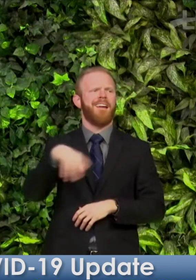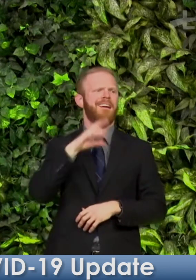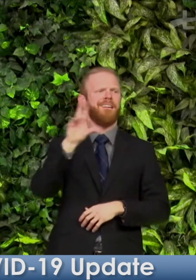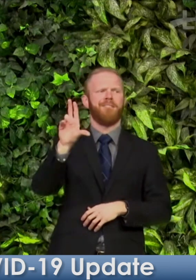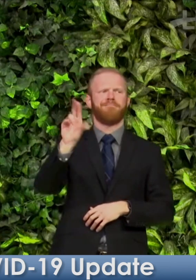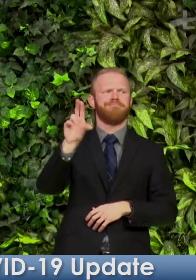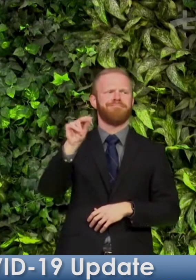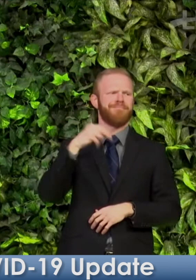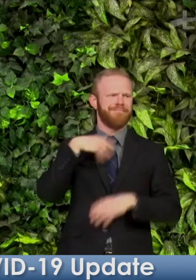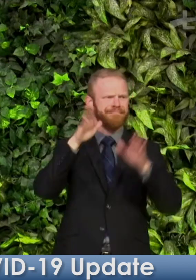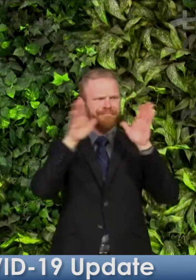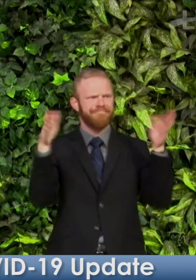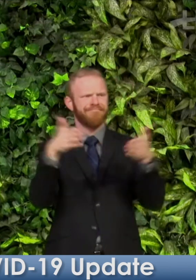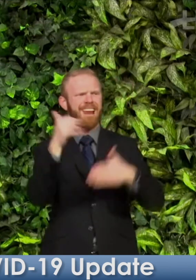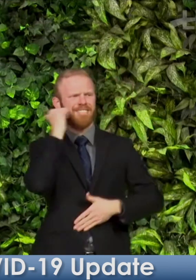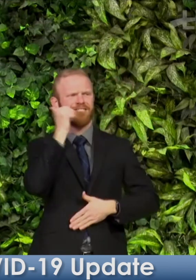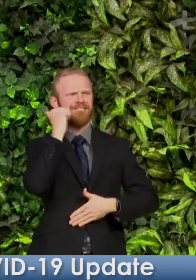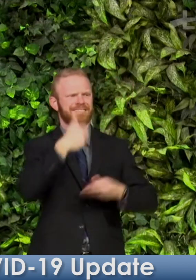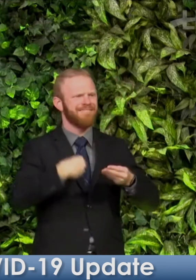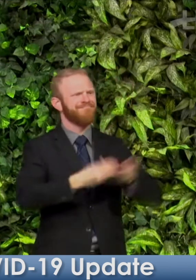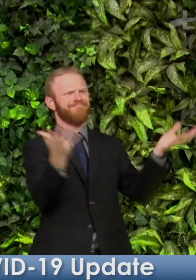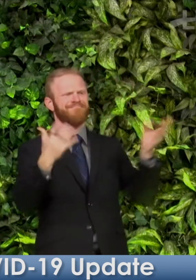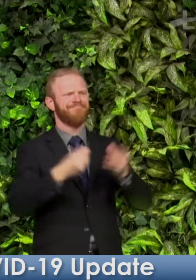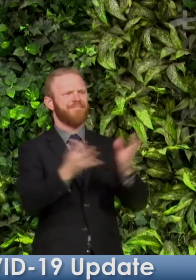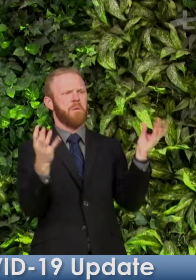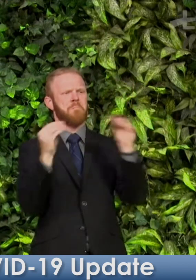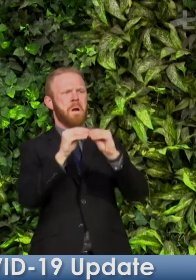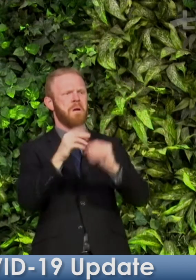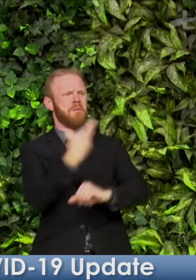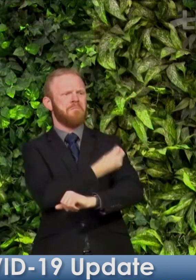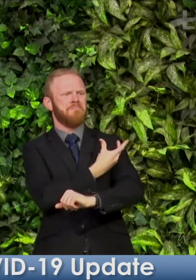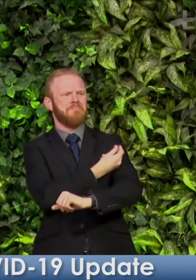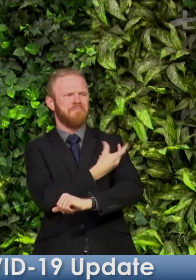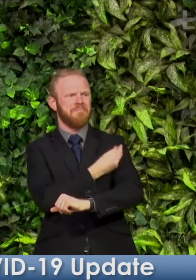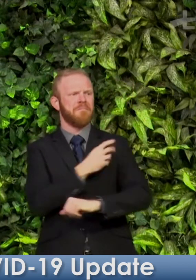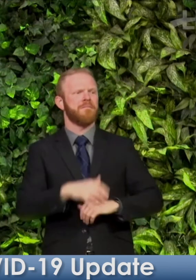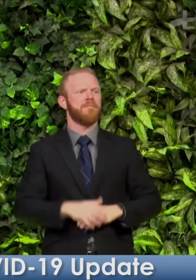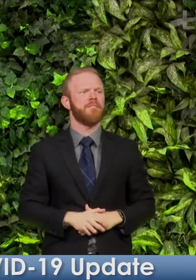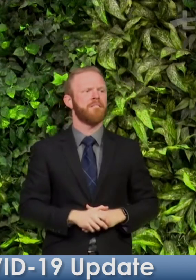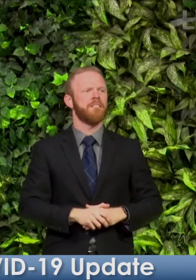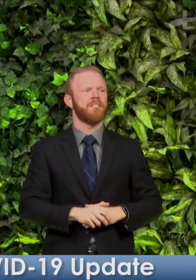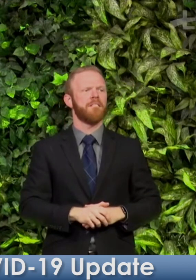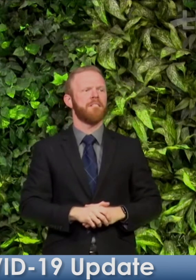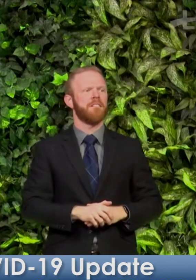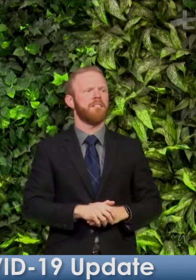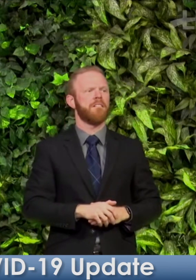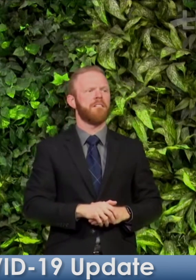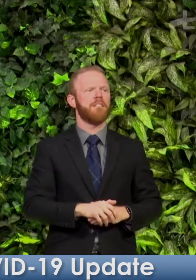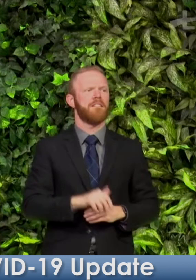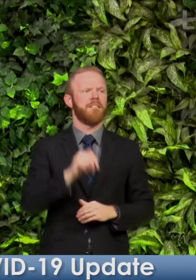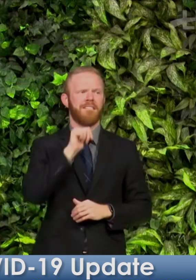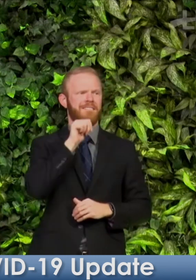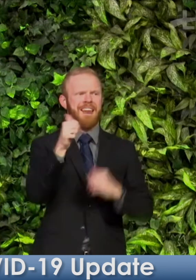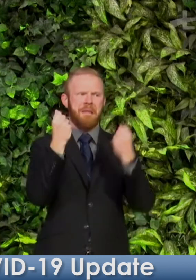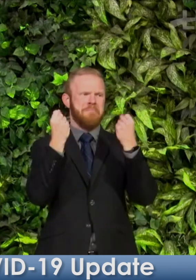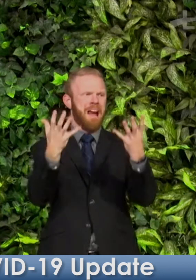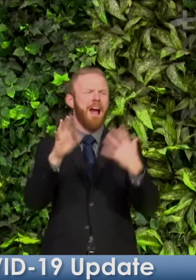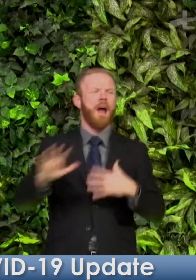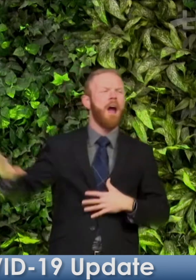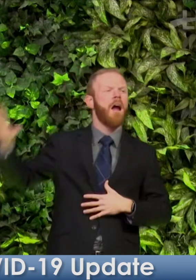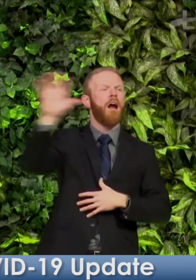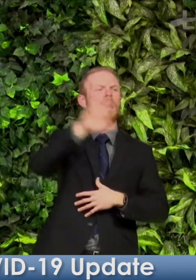arms, and we've done that. Again, there's few nations in the world that have administered more vaccines than the state of California. I don't know any other state that's